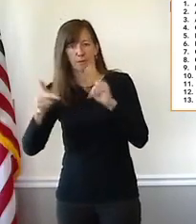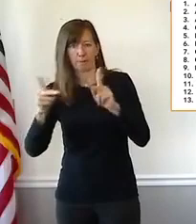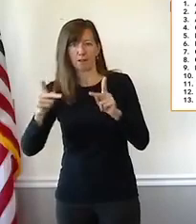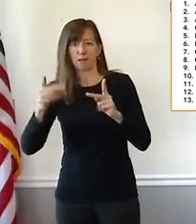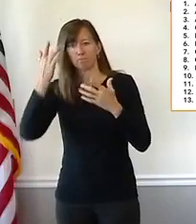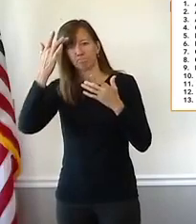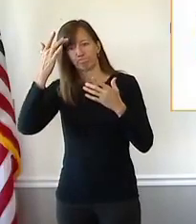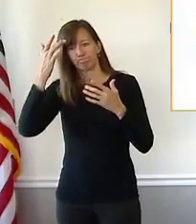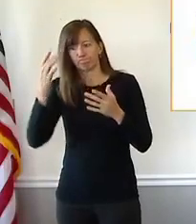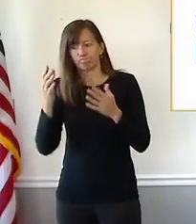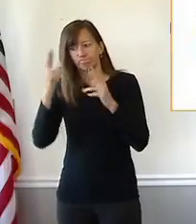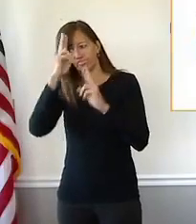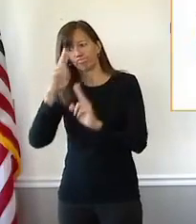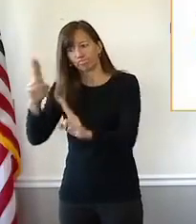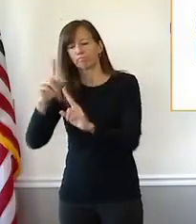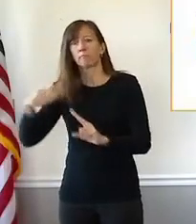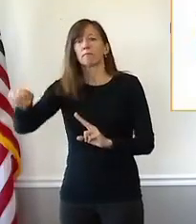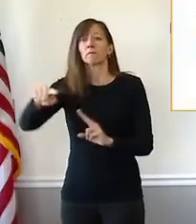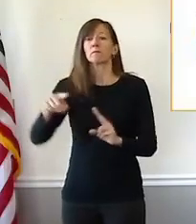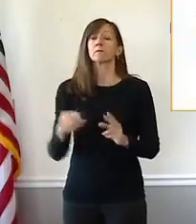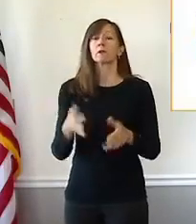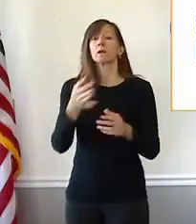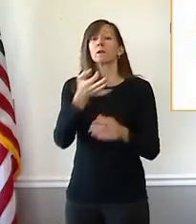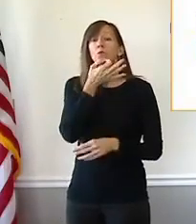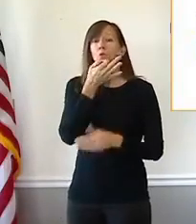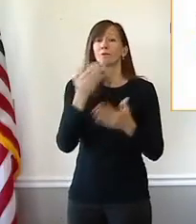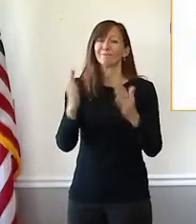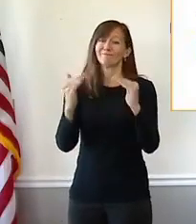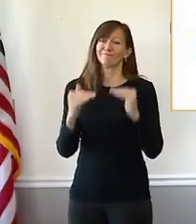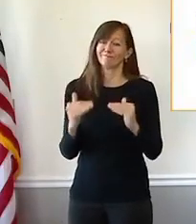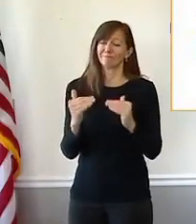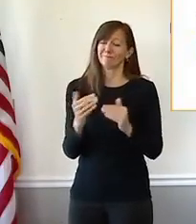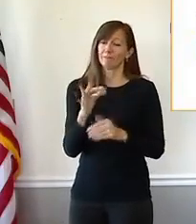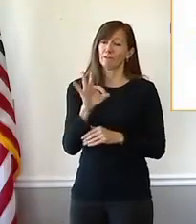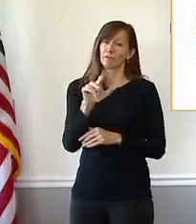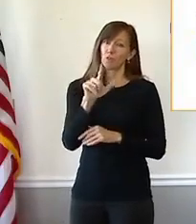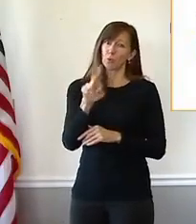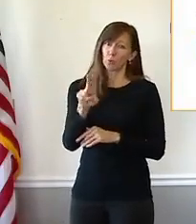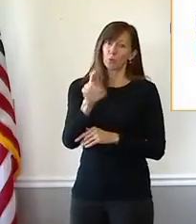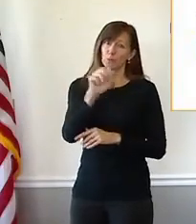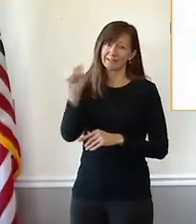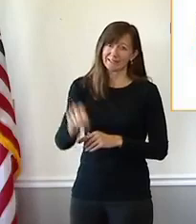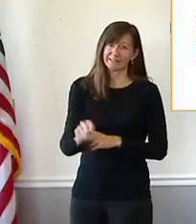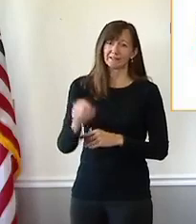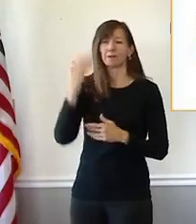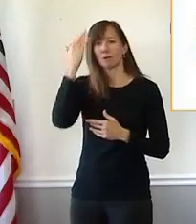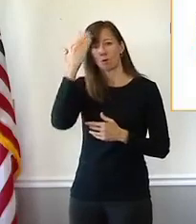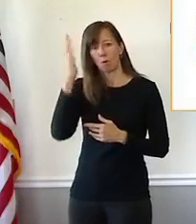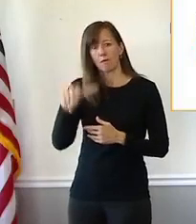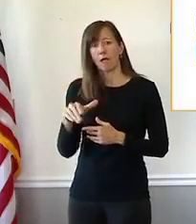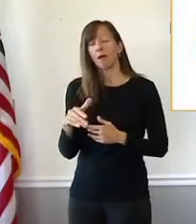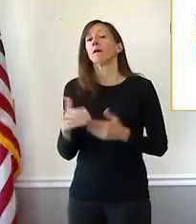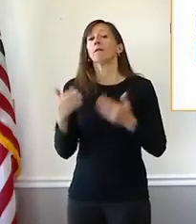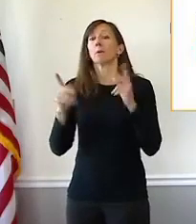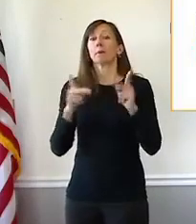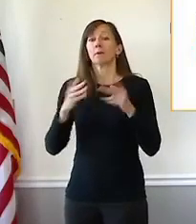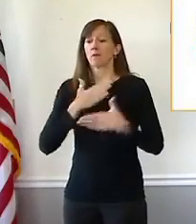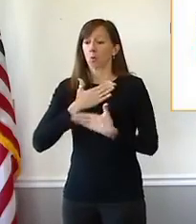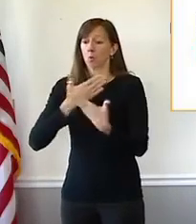onset of what is the traditional flu season. For those of you out there who are willing, we encourage